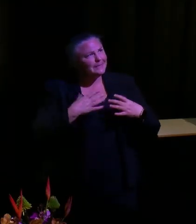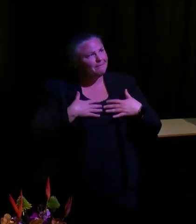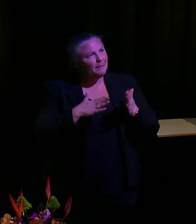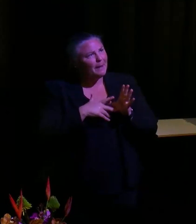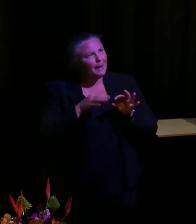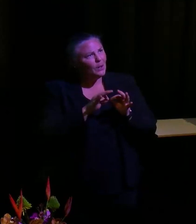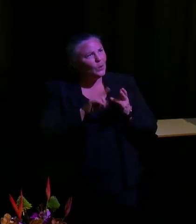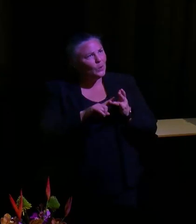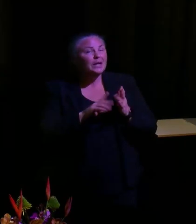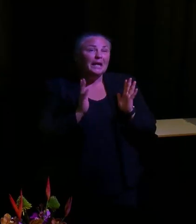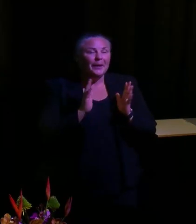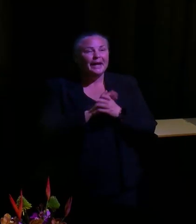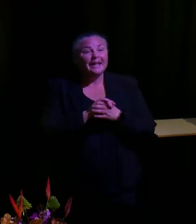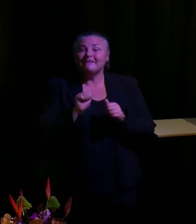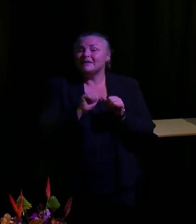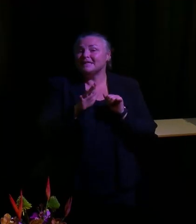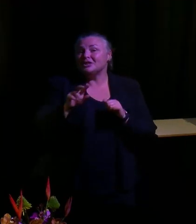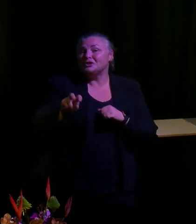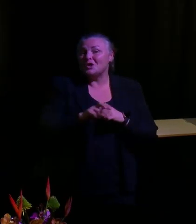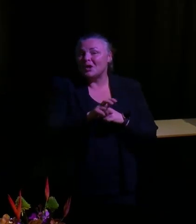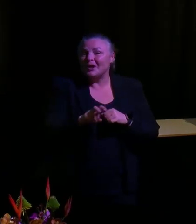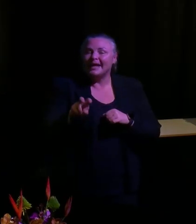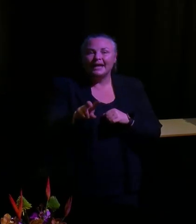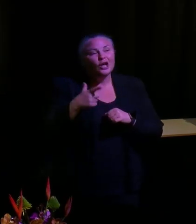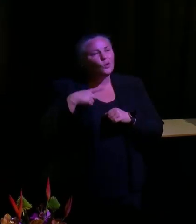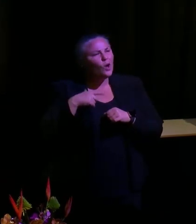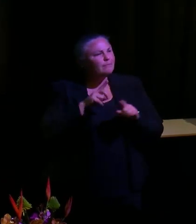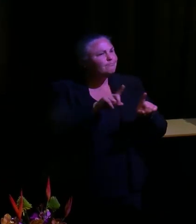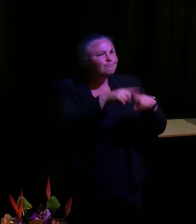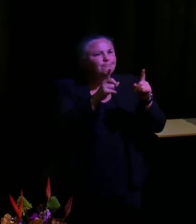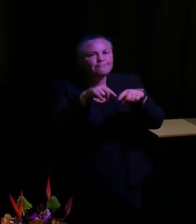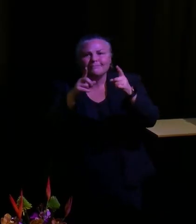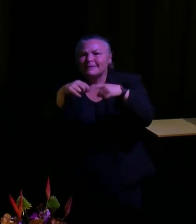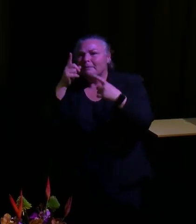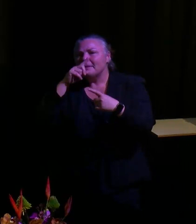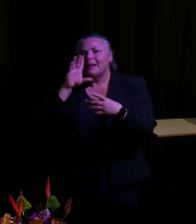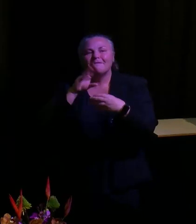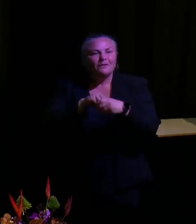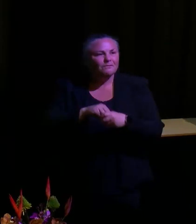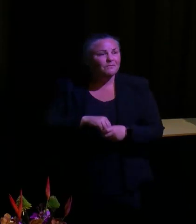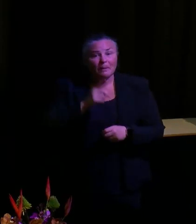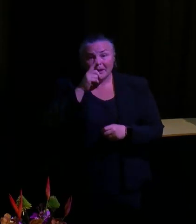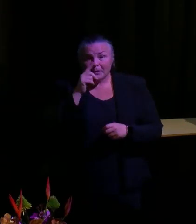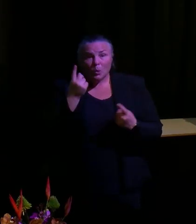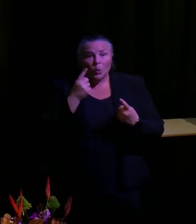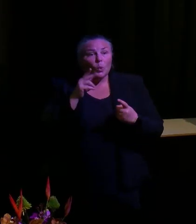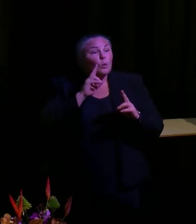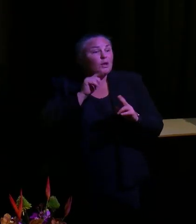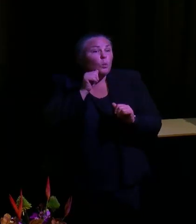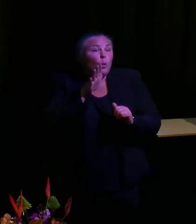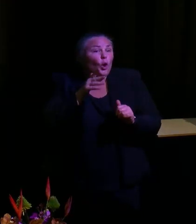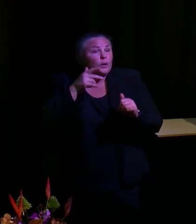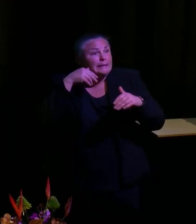It's just been a fantastic journey because of the fact that it's engaged with a lot of different people. People who wouldn't go into an exhibition and